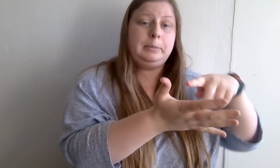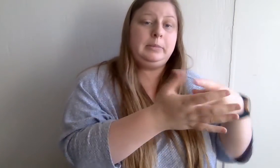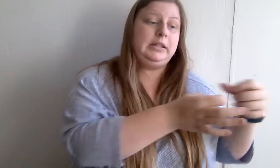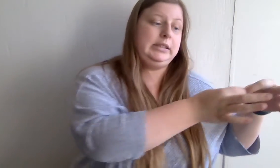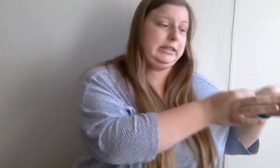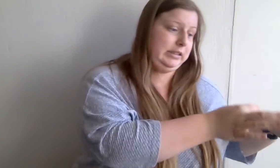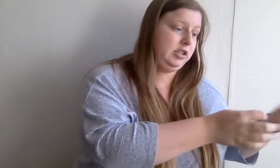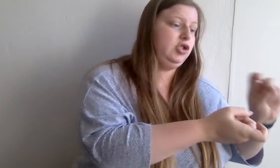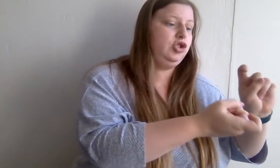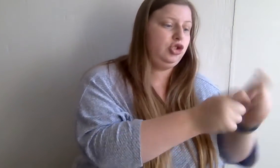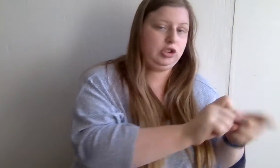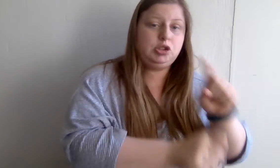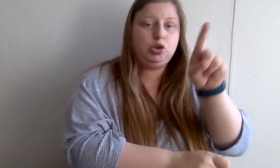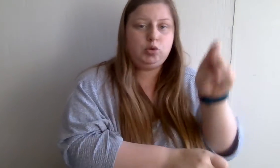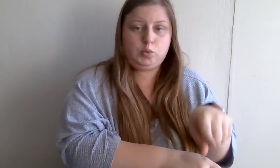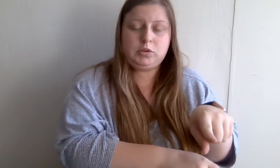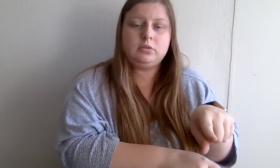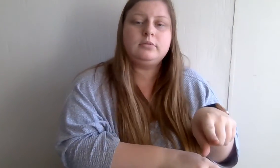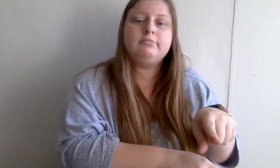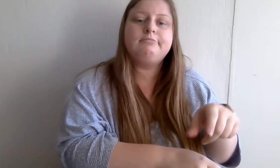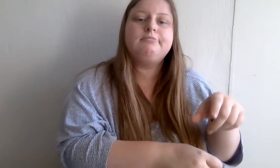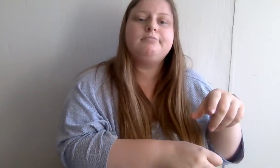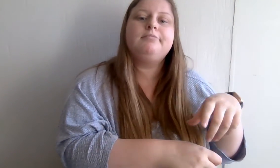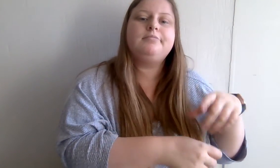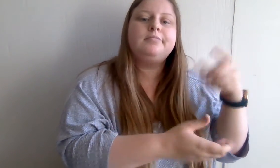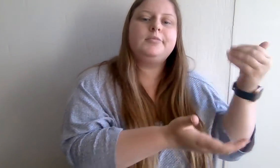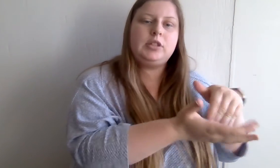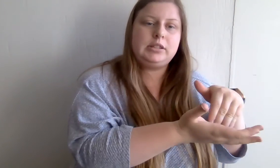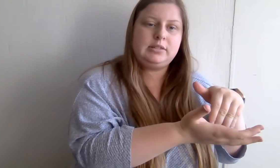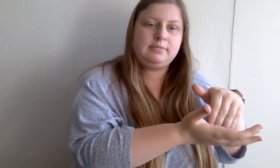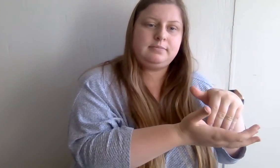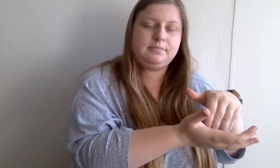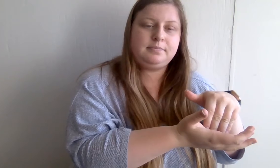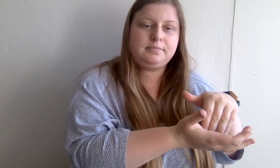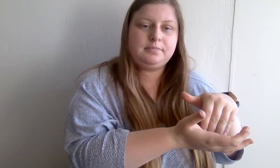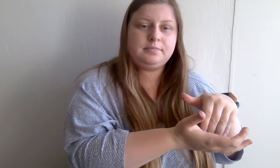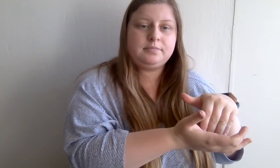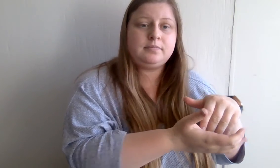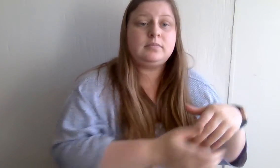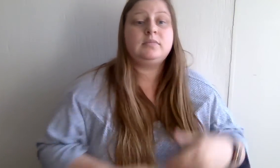You change the sentence structure from a sentence to a question, making it a recast.